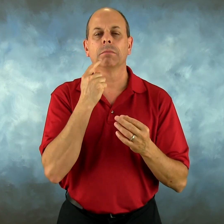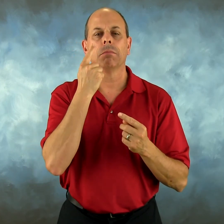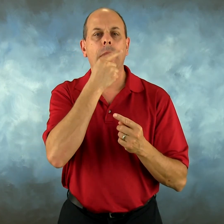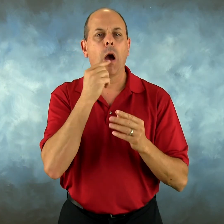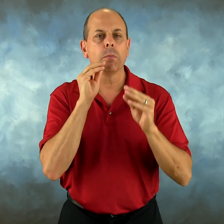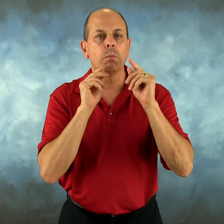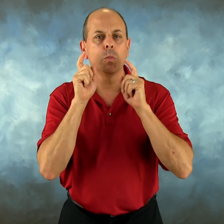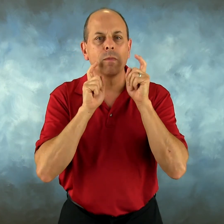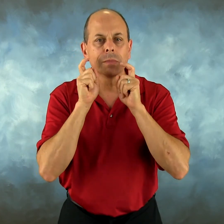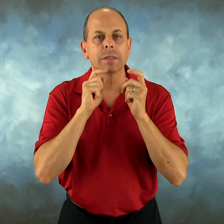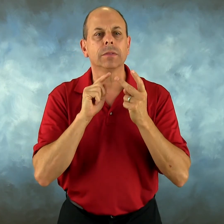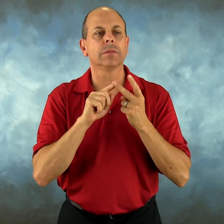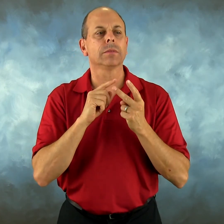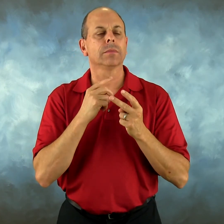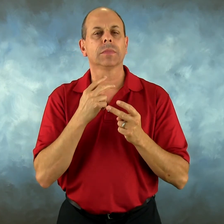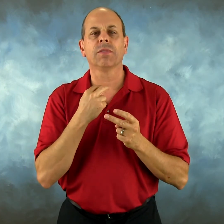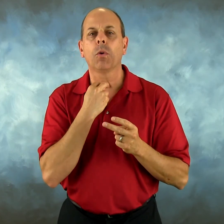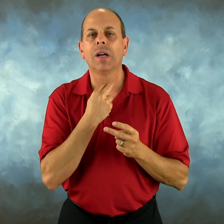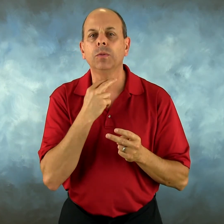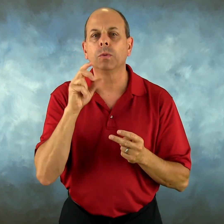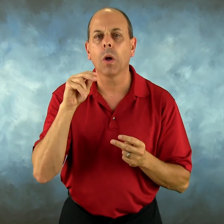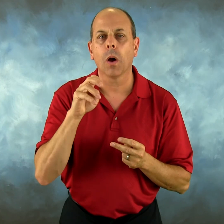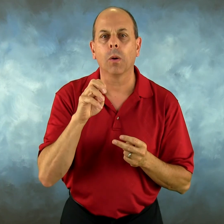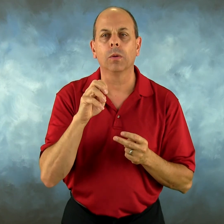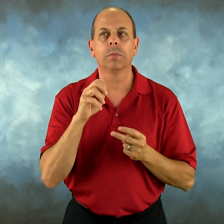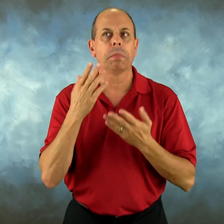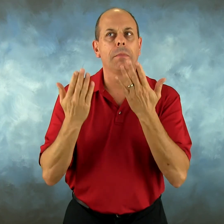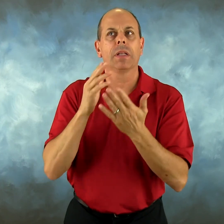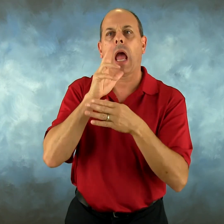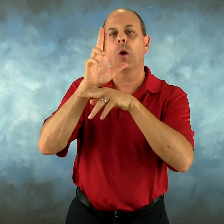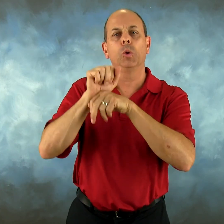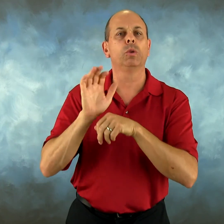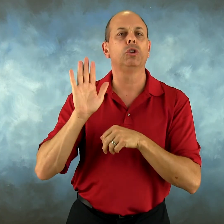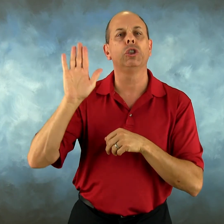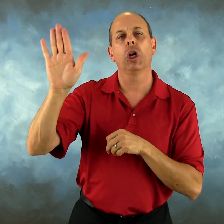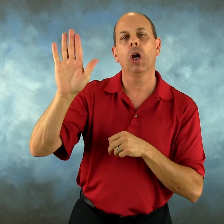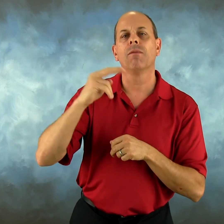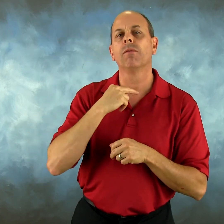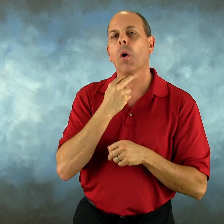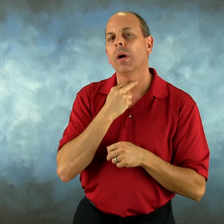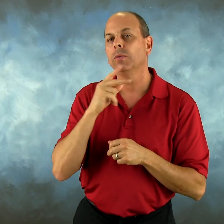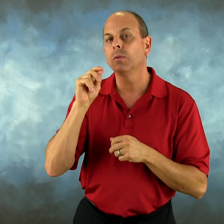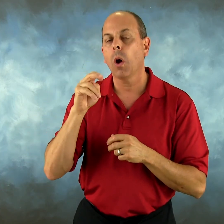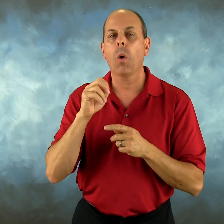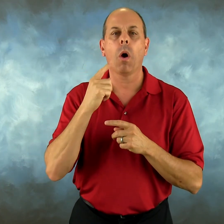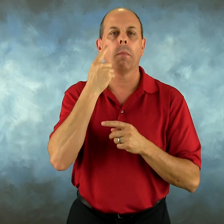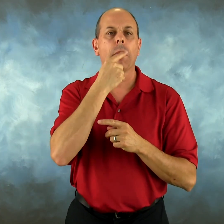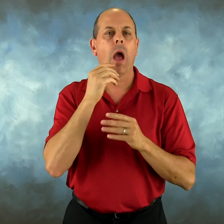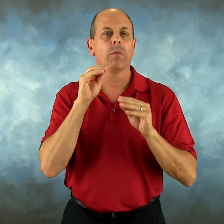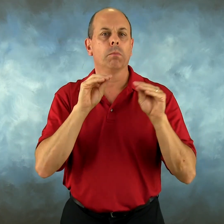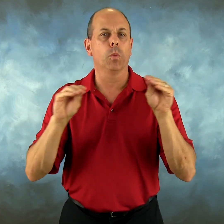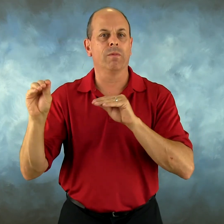family members' mouth movements or facial expression or their tone of voice, and they're not used to